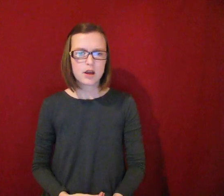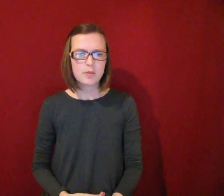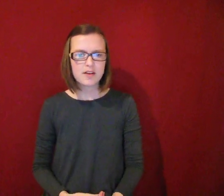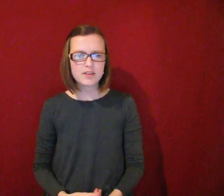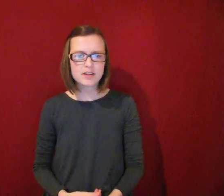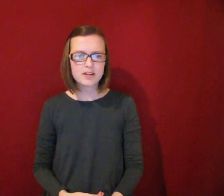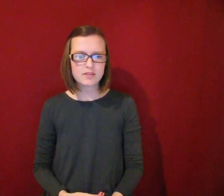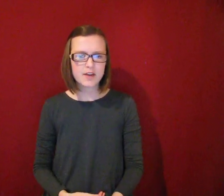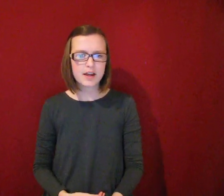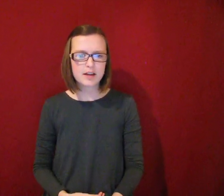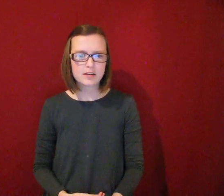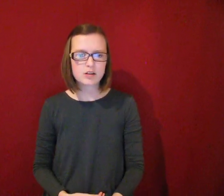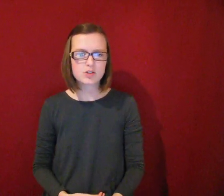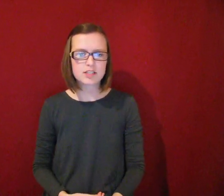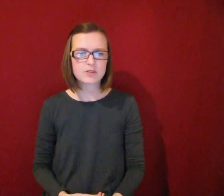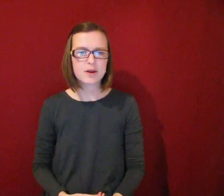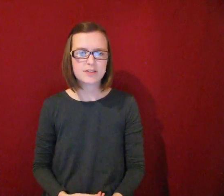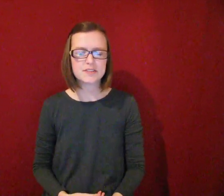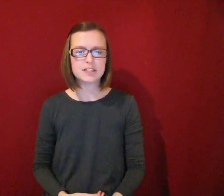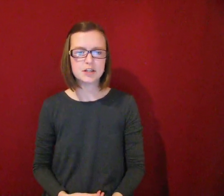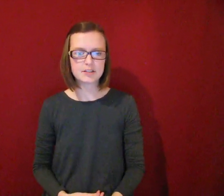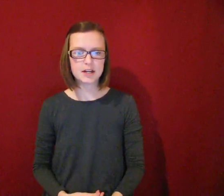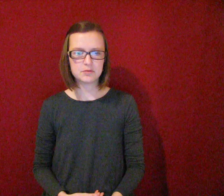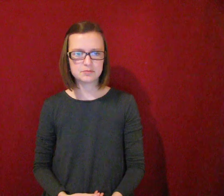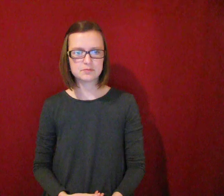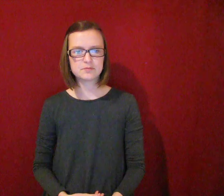I've lived at that address for about 15 years now.